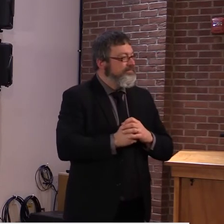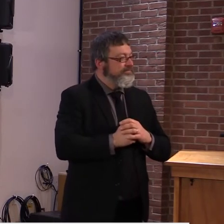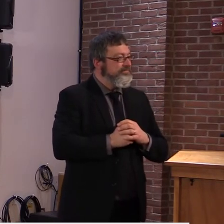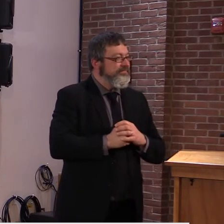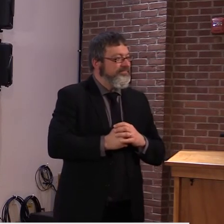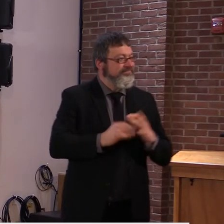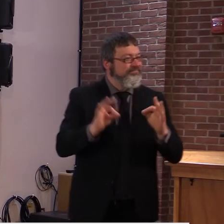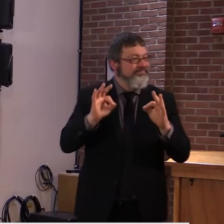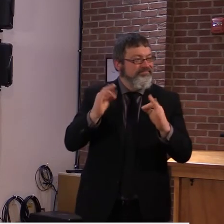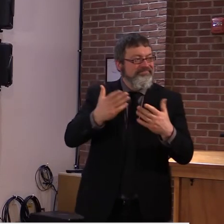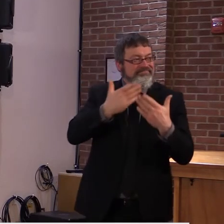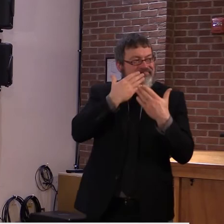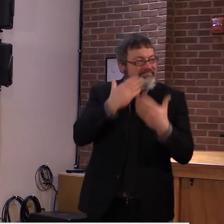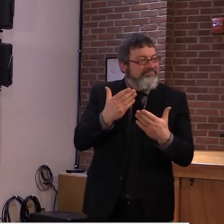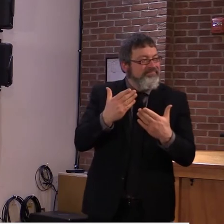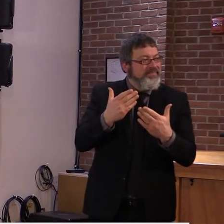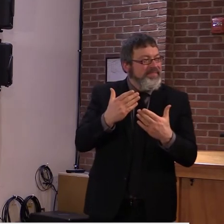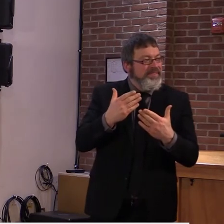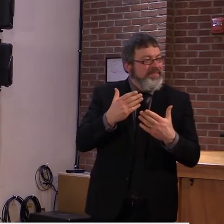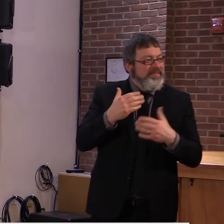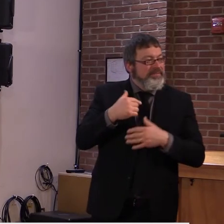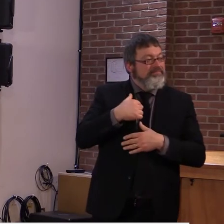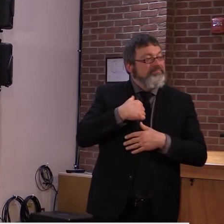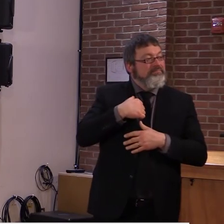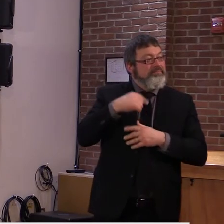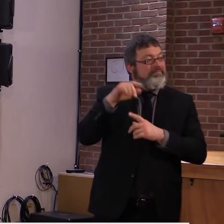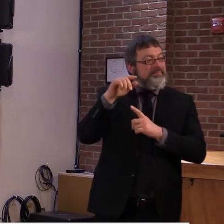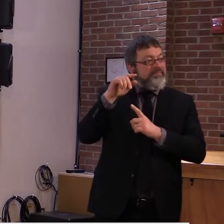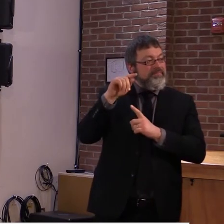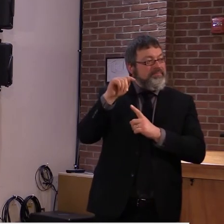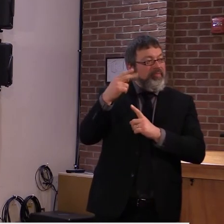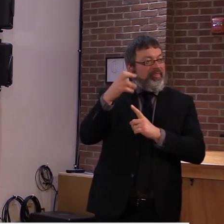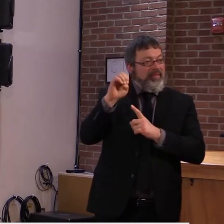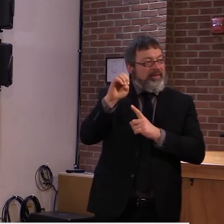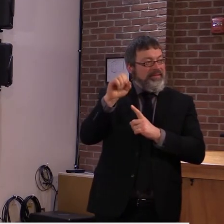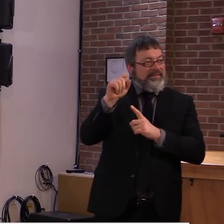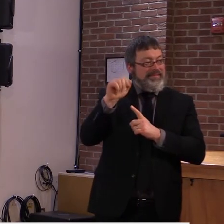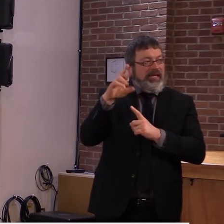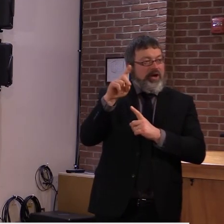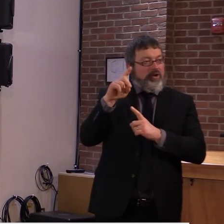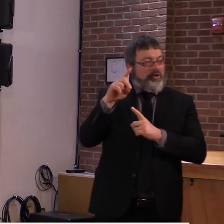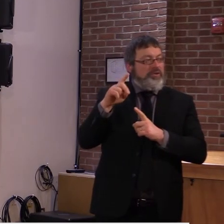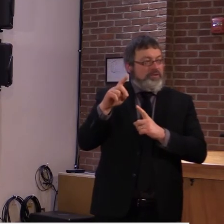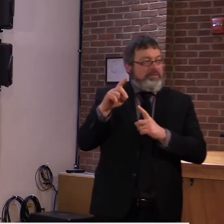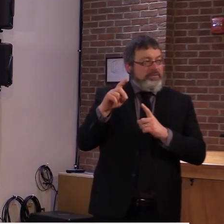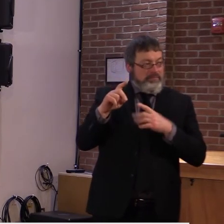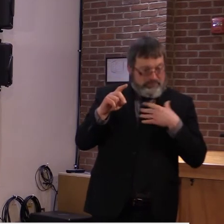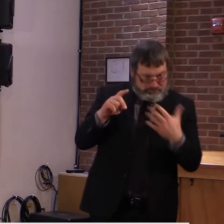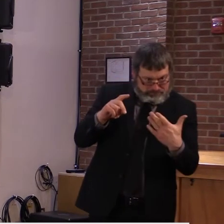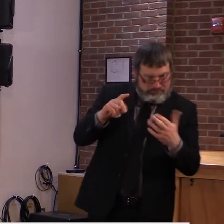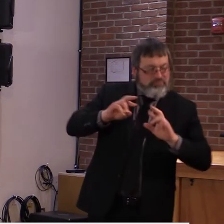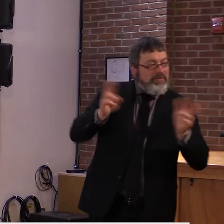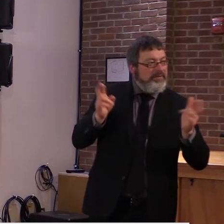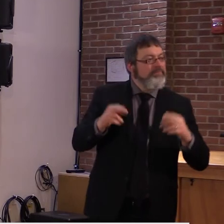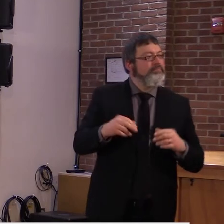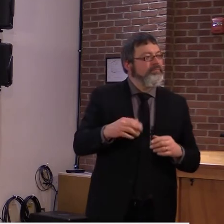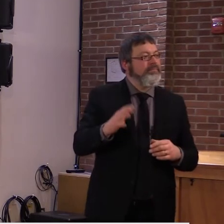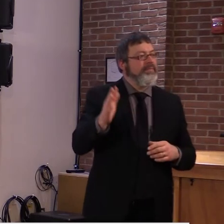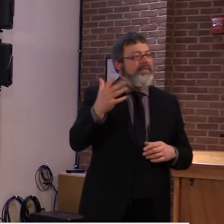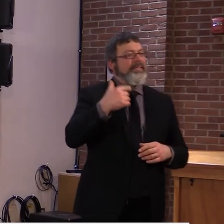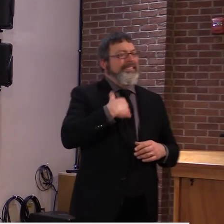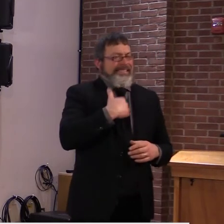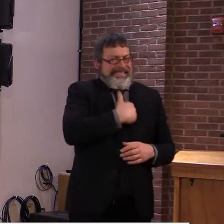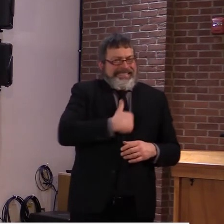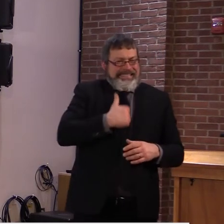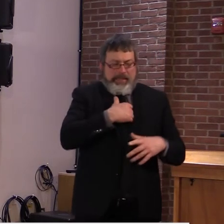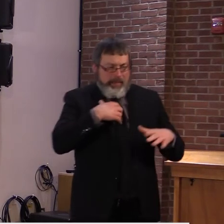Rebecca and Ethan, this is Tom Harrison, the Standard. Oh, go ahead, Tom. Yeah, sorry, I was having some issues with my phone a few